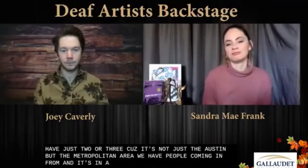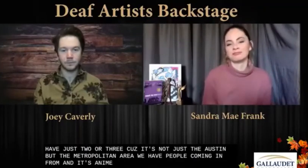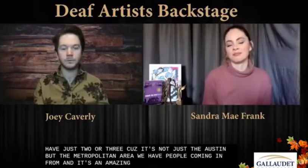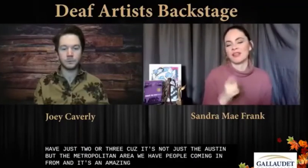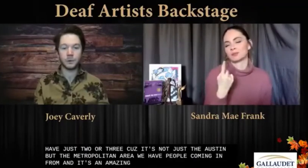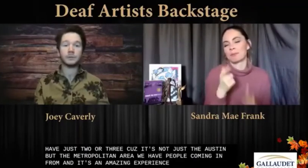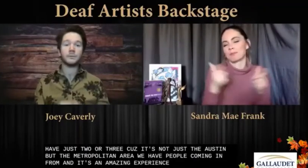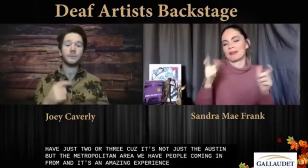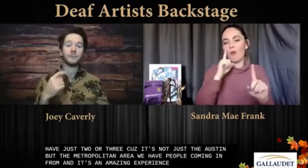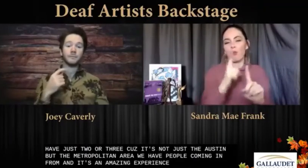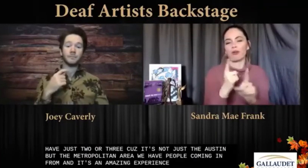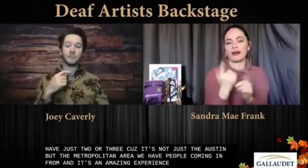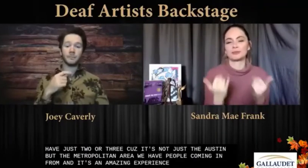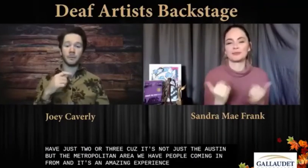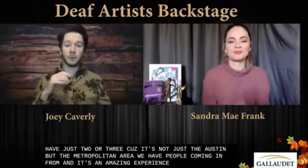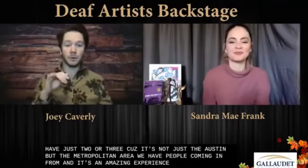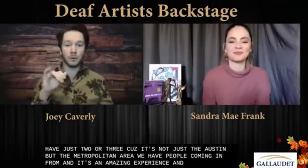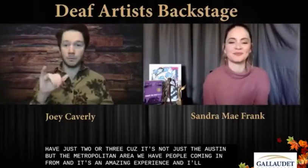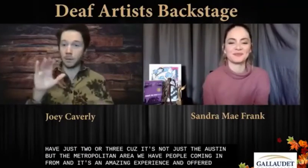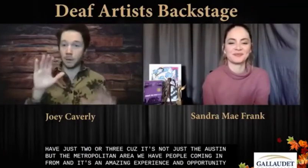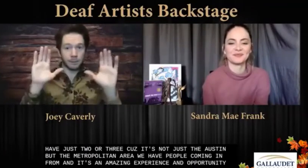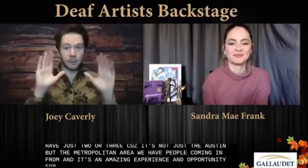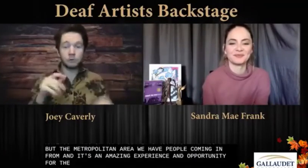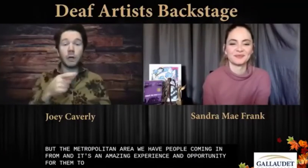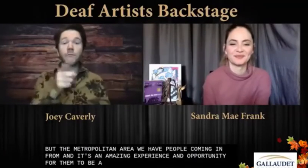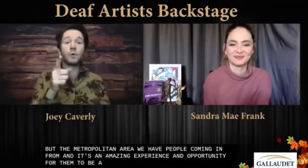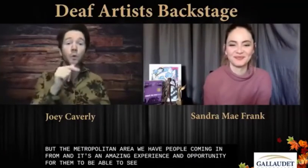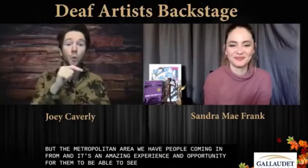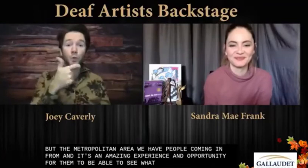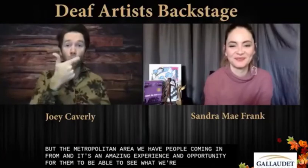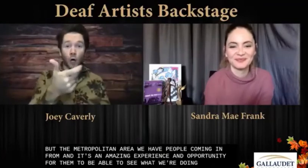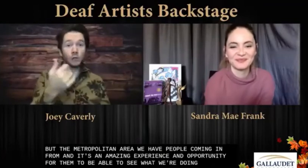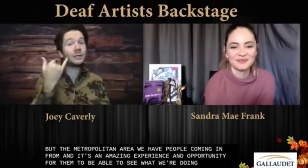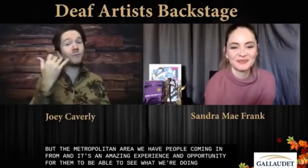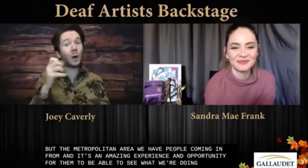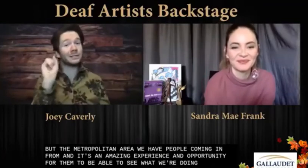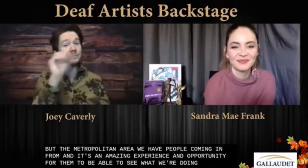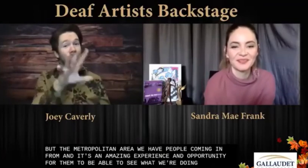amazing experience and opportunity for them to be able to see what we're doing